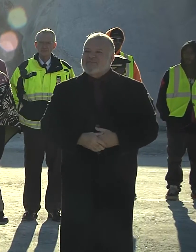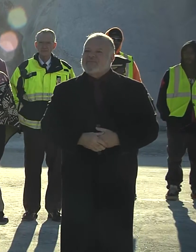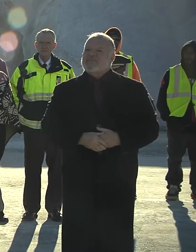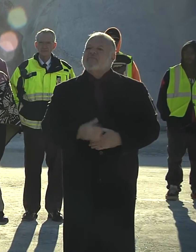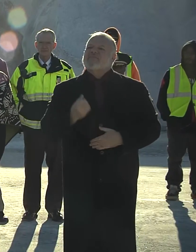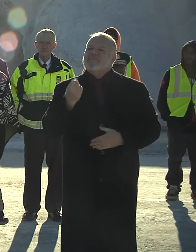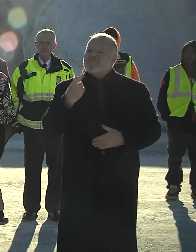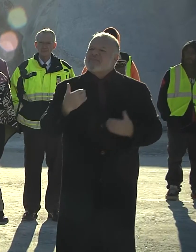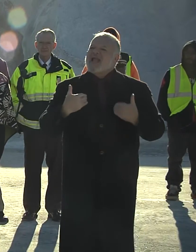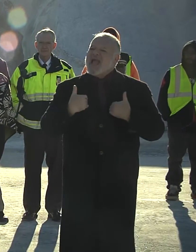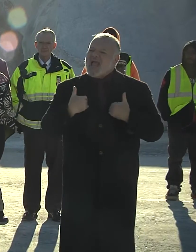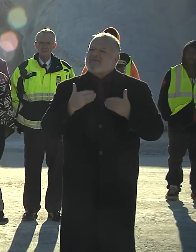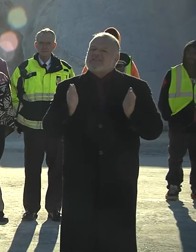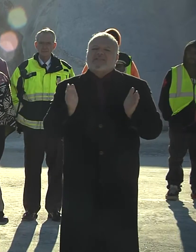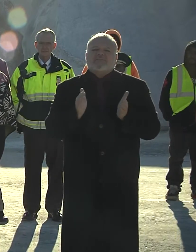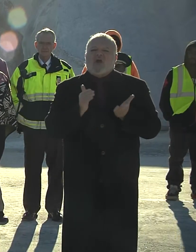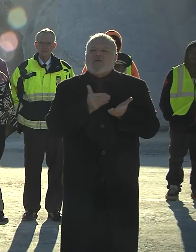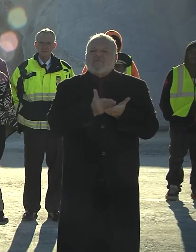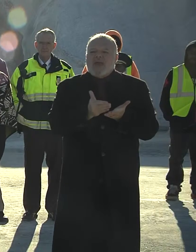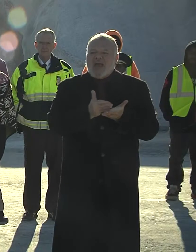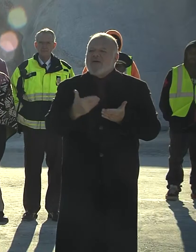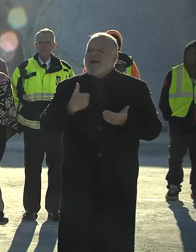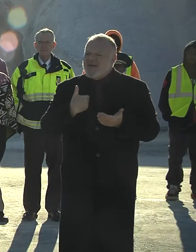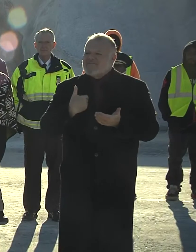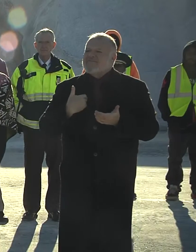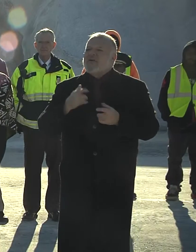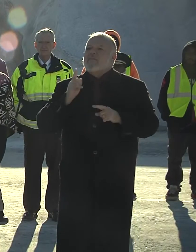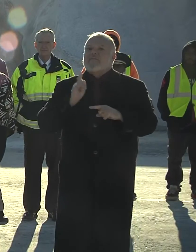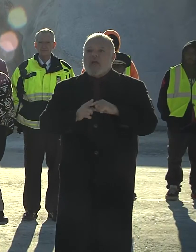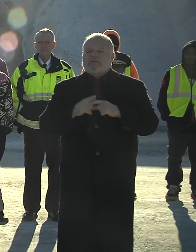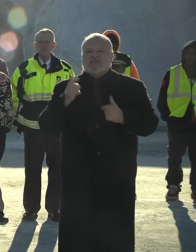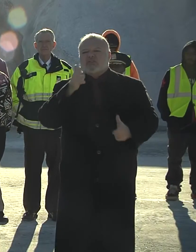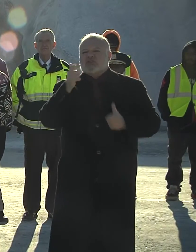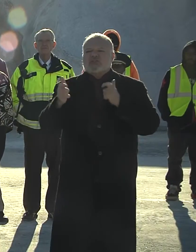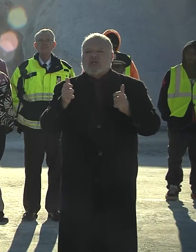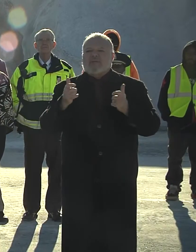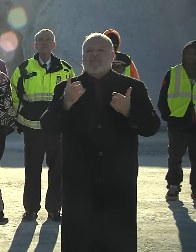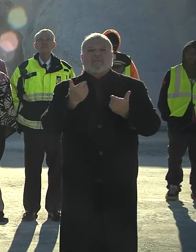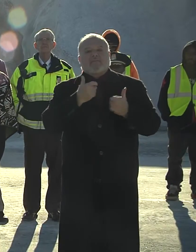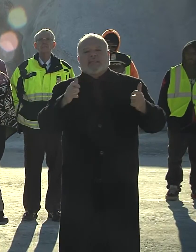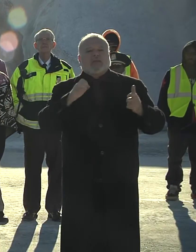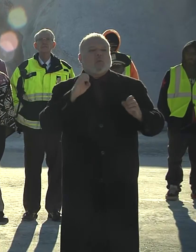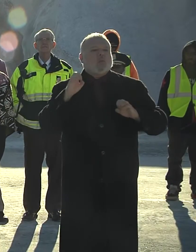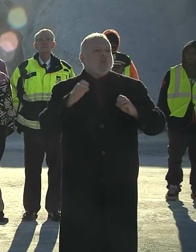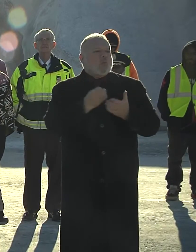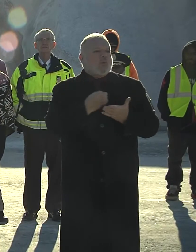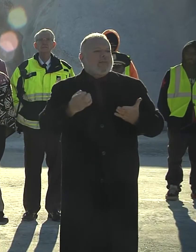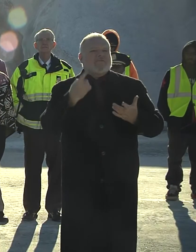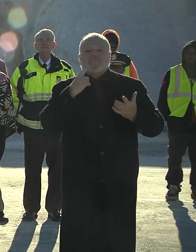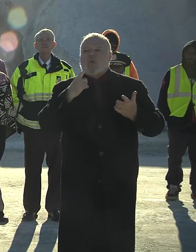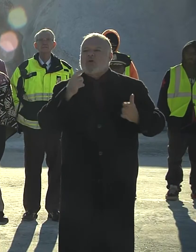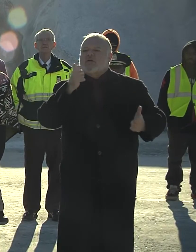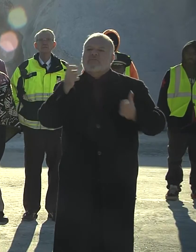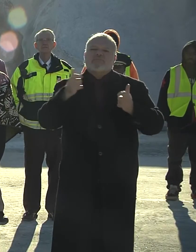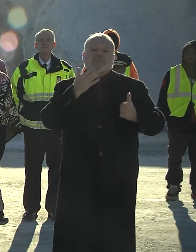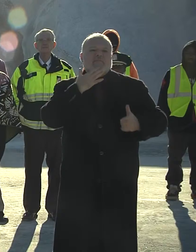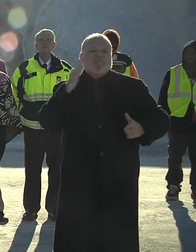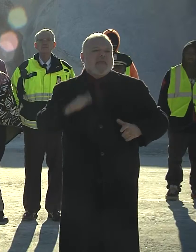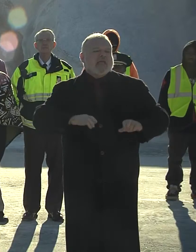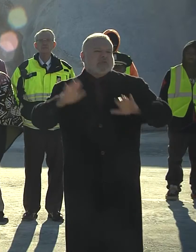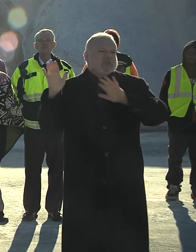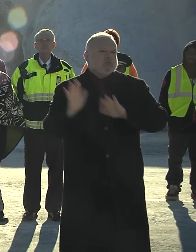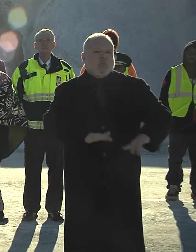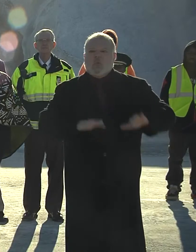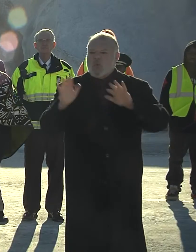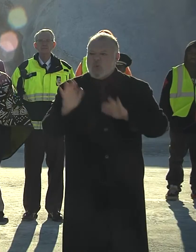of contractors available for major snow events. And over the past 2 months, we've been meeting with our contractors, reviewing procedures, and